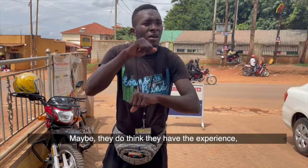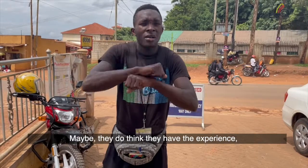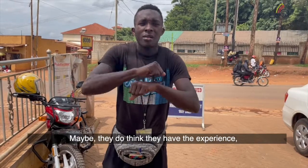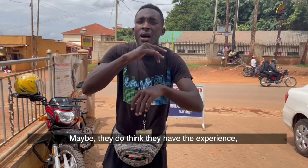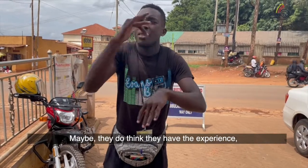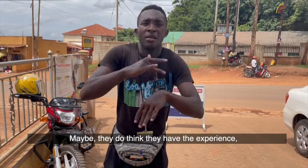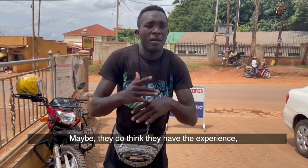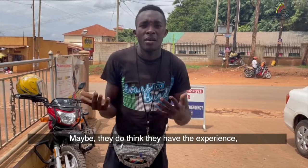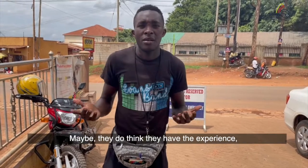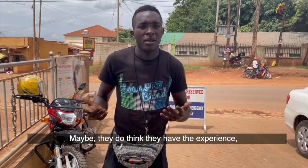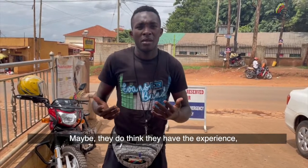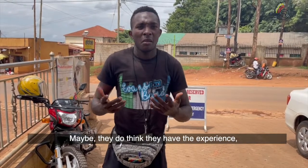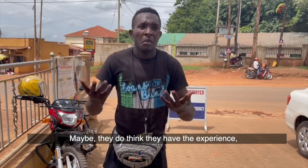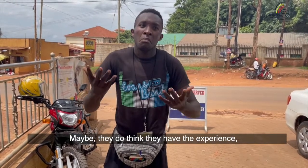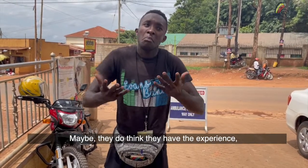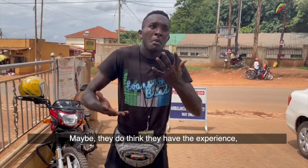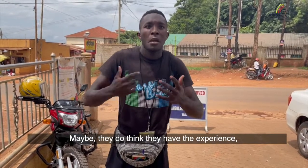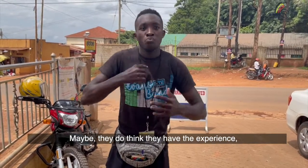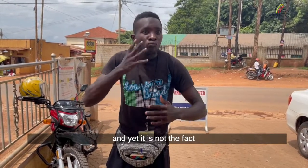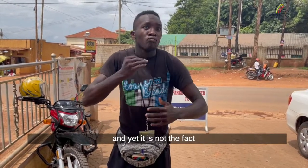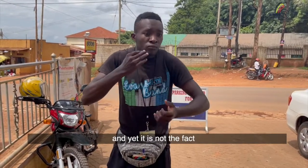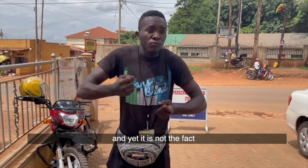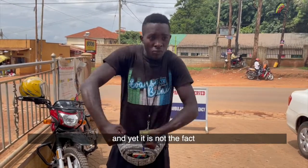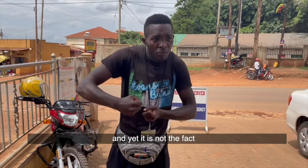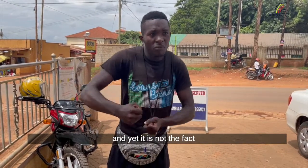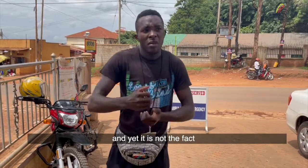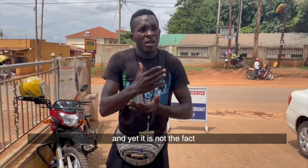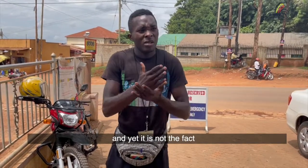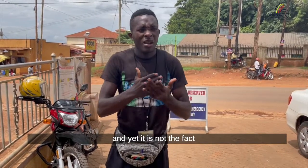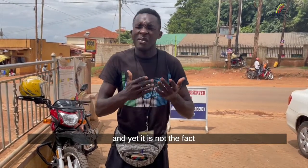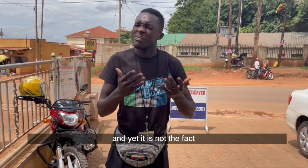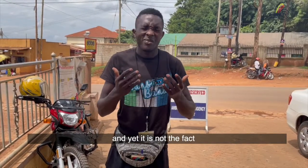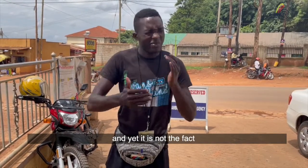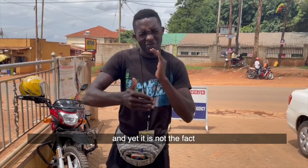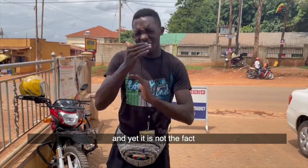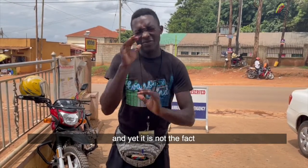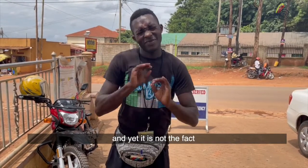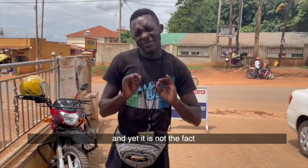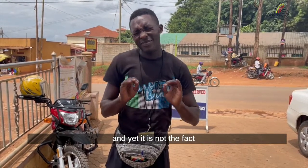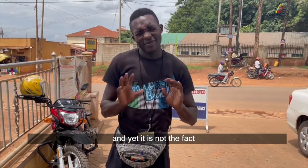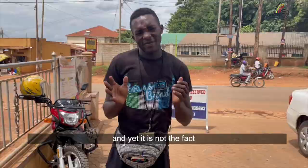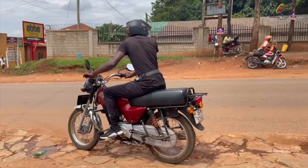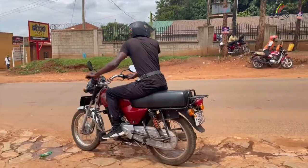Maybe they think they do have the experience, and then yet it is not the fact.